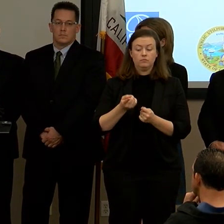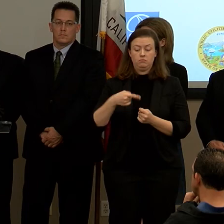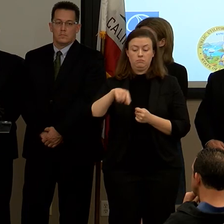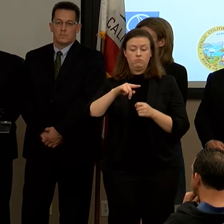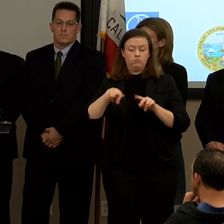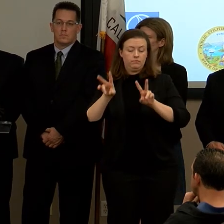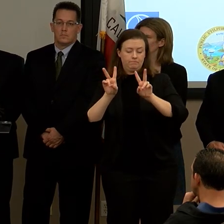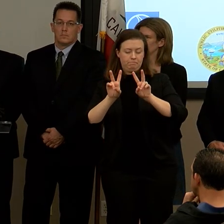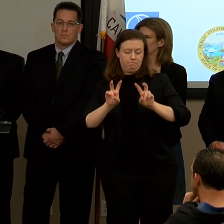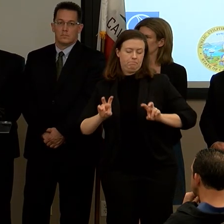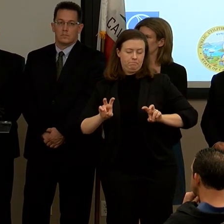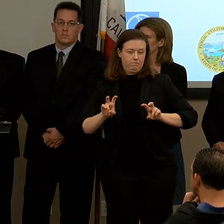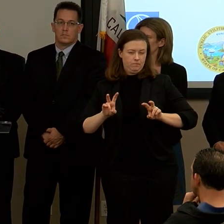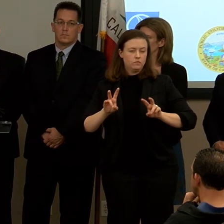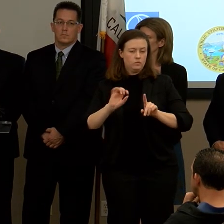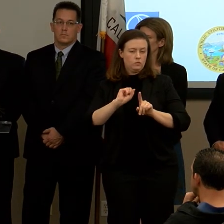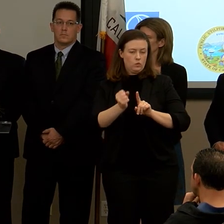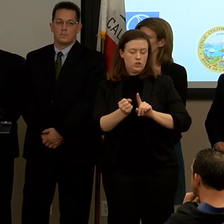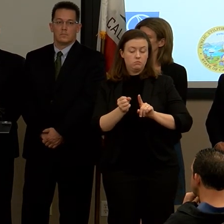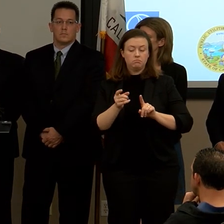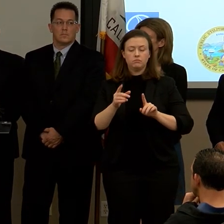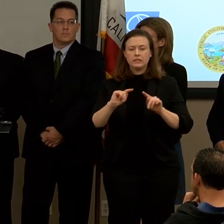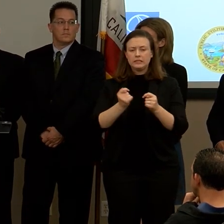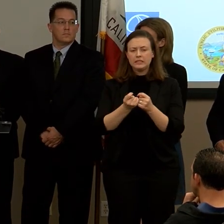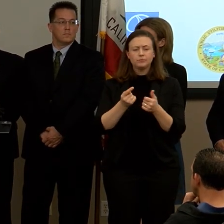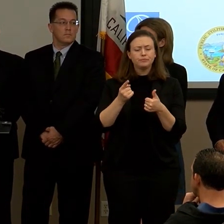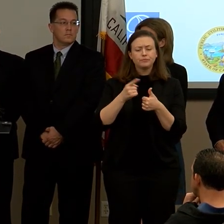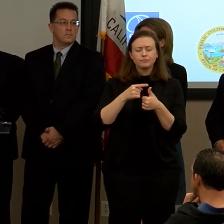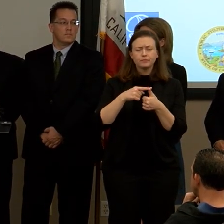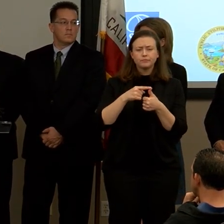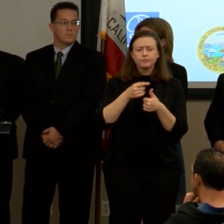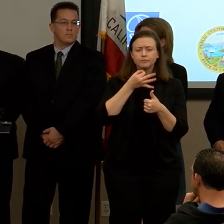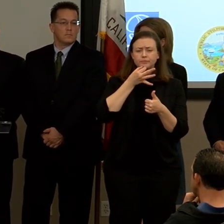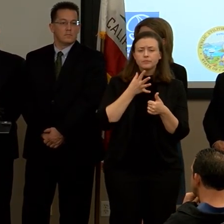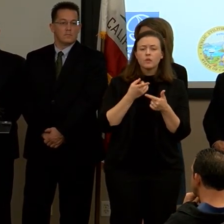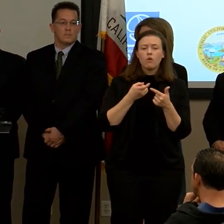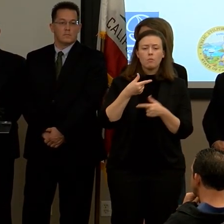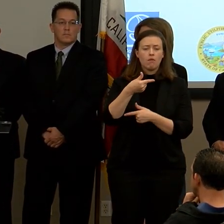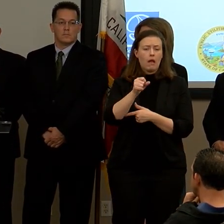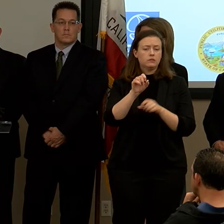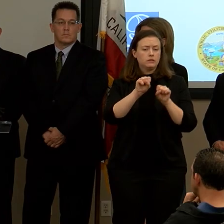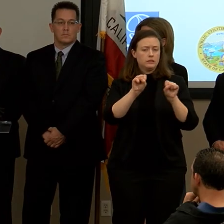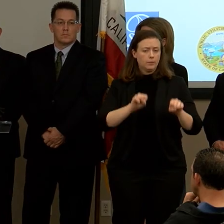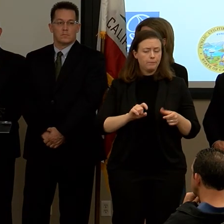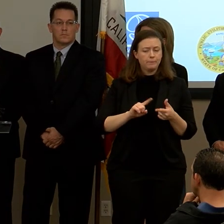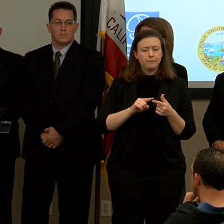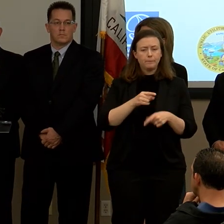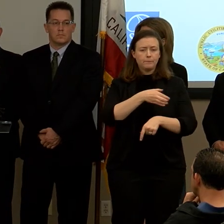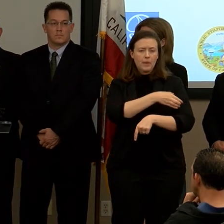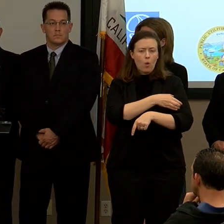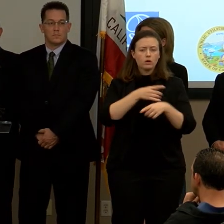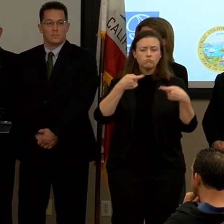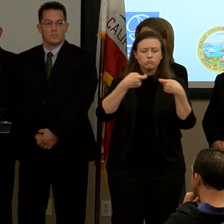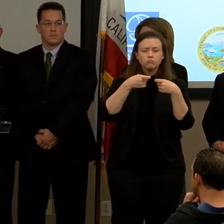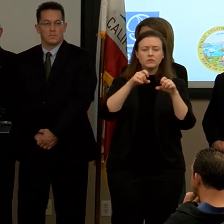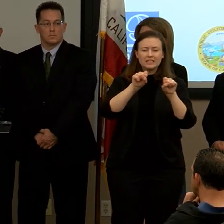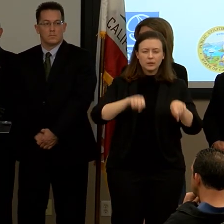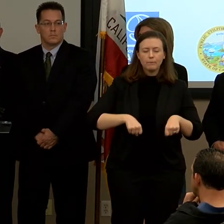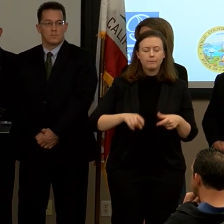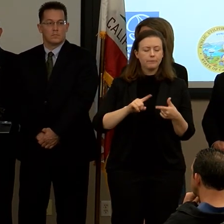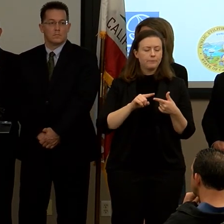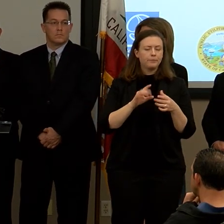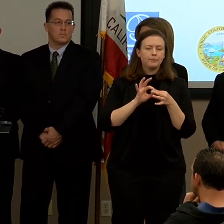the situation. And that team includes experts on the gas system, on the power system, both in terms